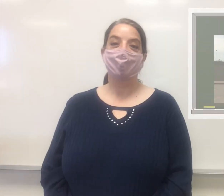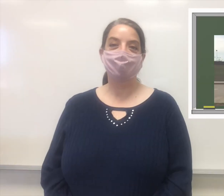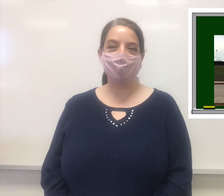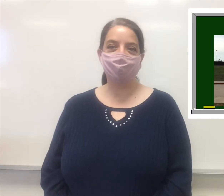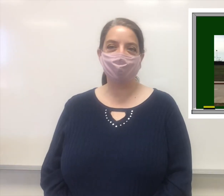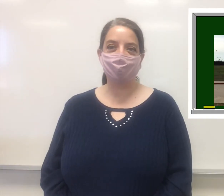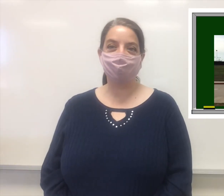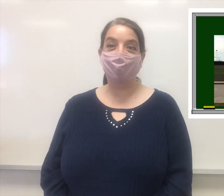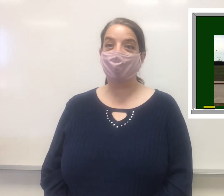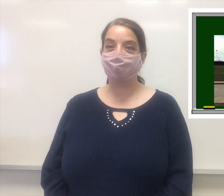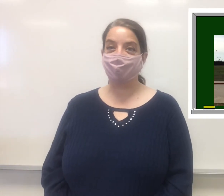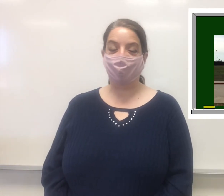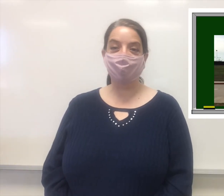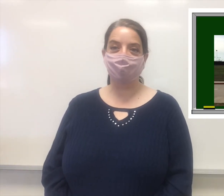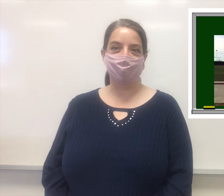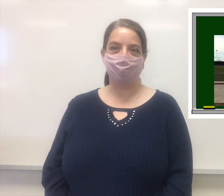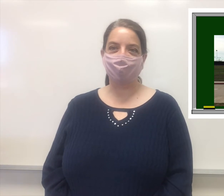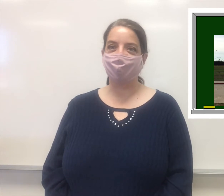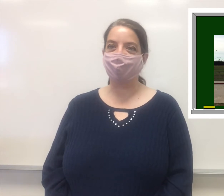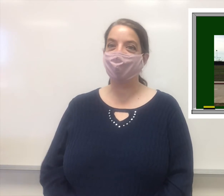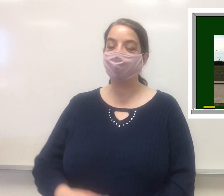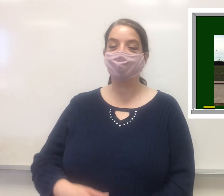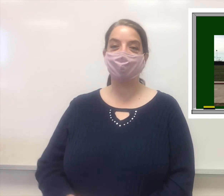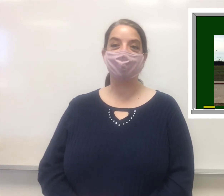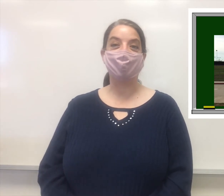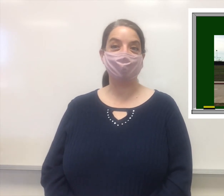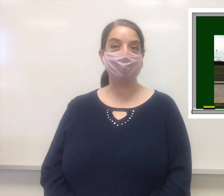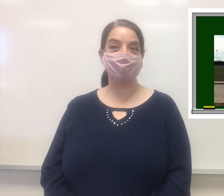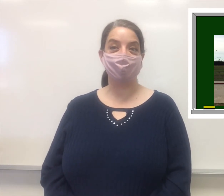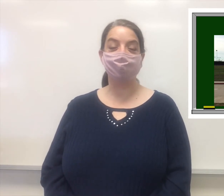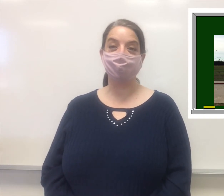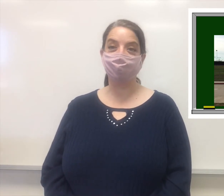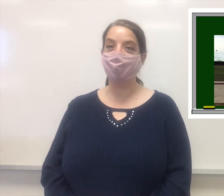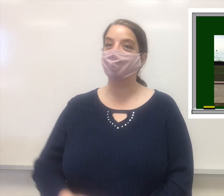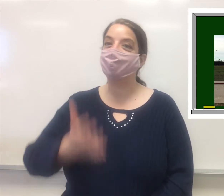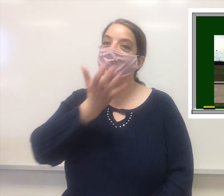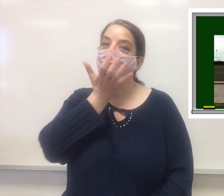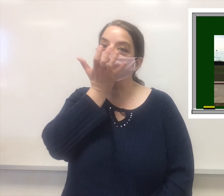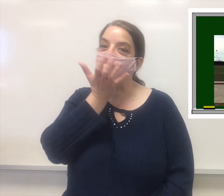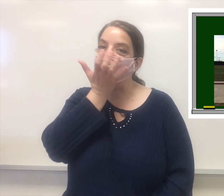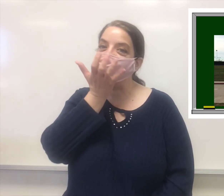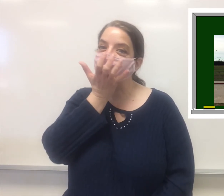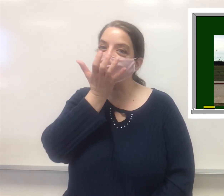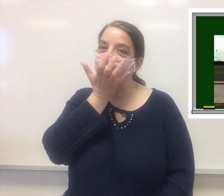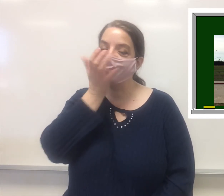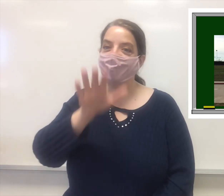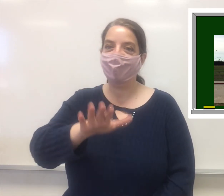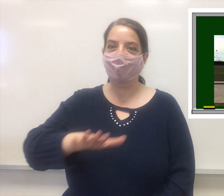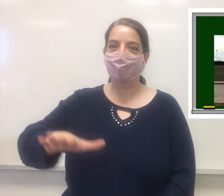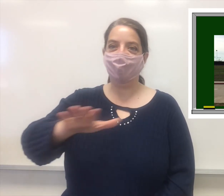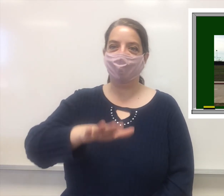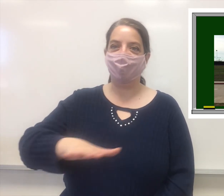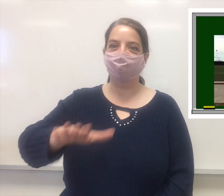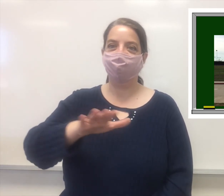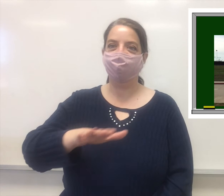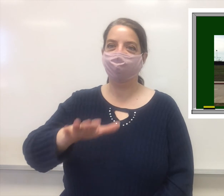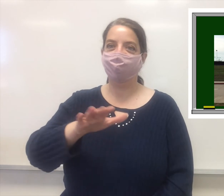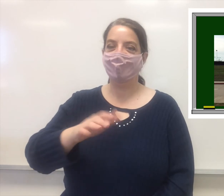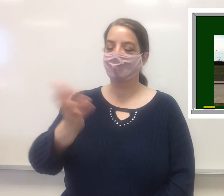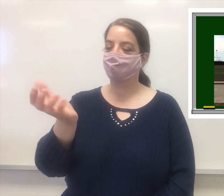Many sports are played outside in a big grassy area, so that's the sign for field. Grass area. So it's